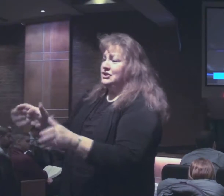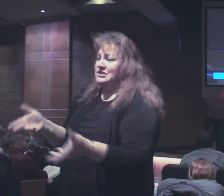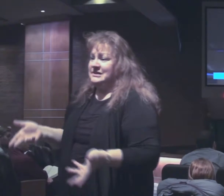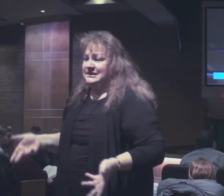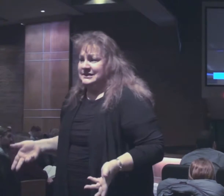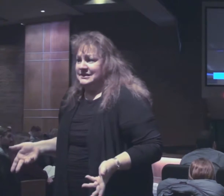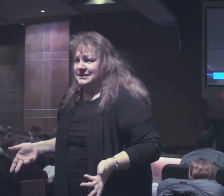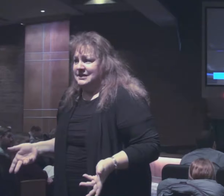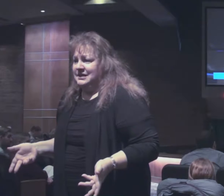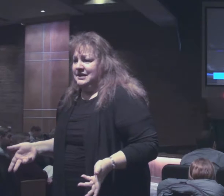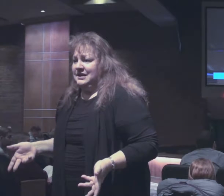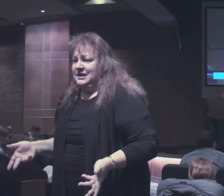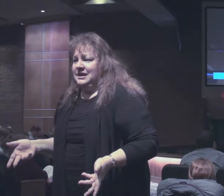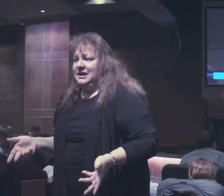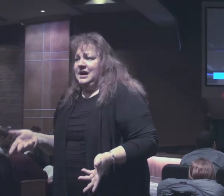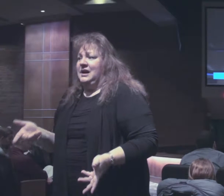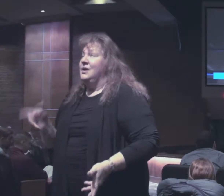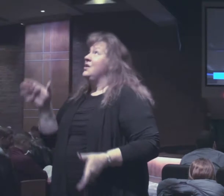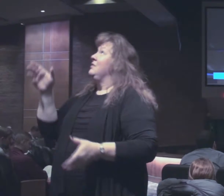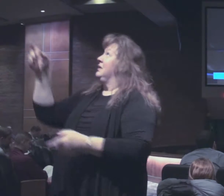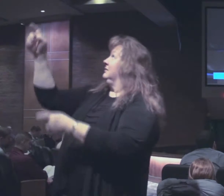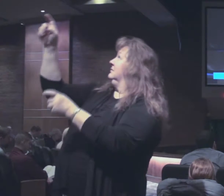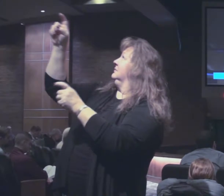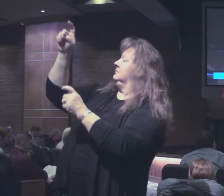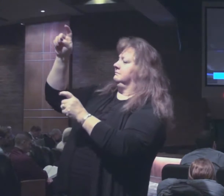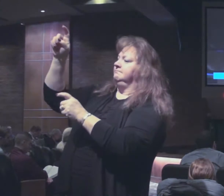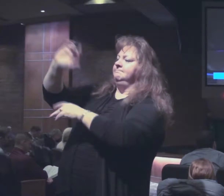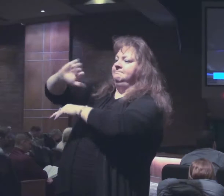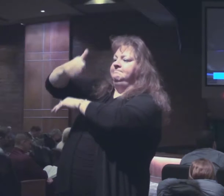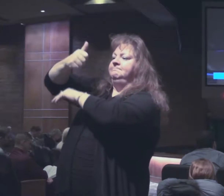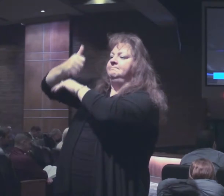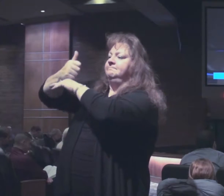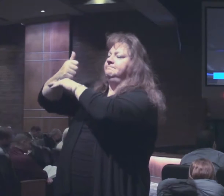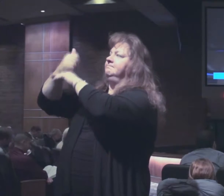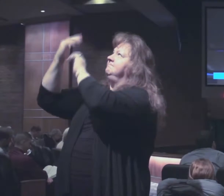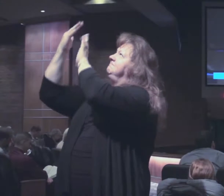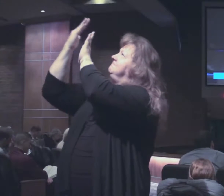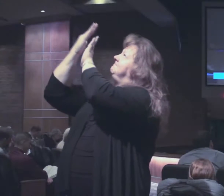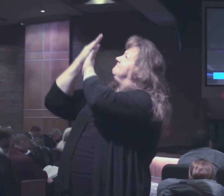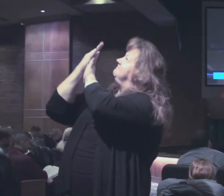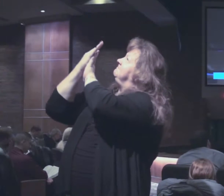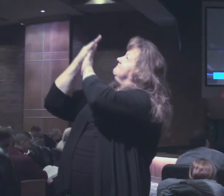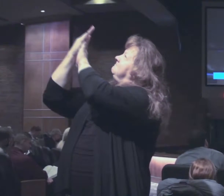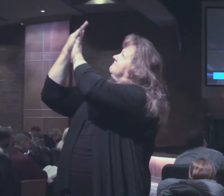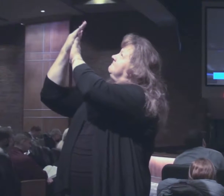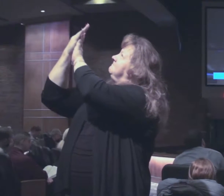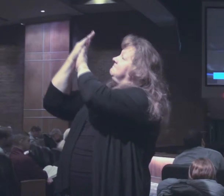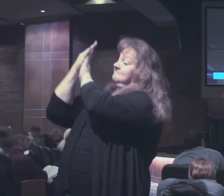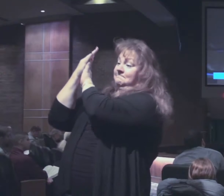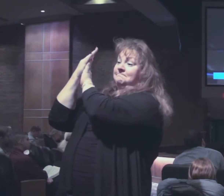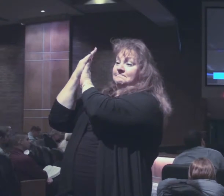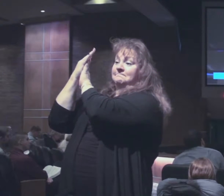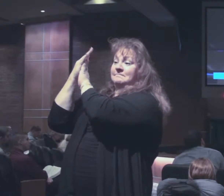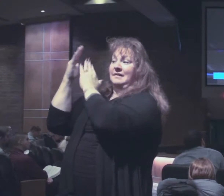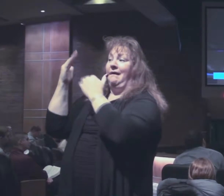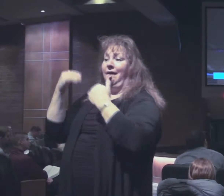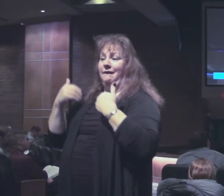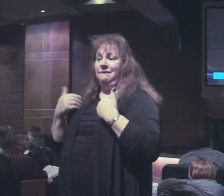me. And in doing that, he has established a relationship with David